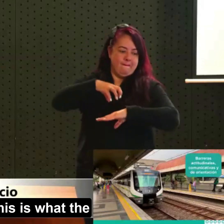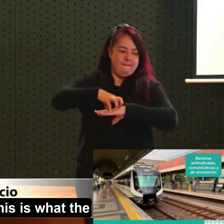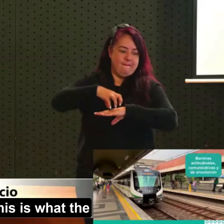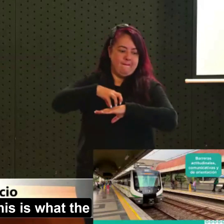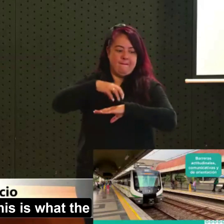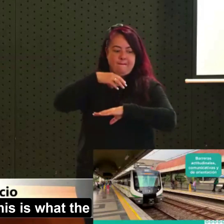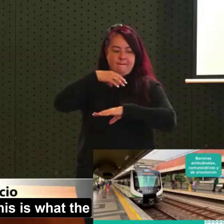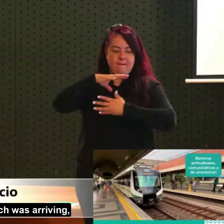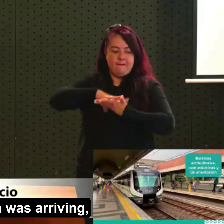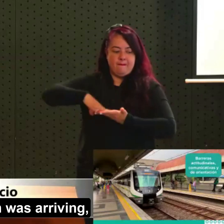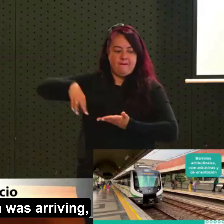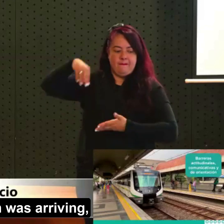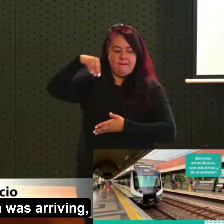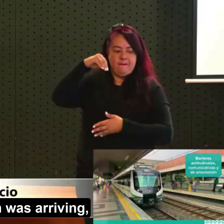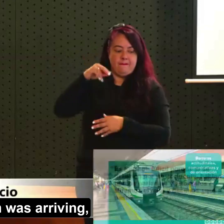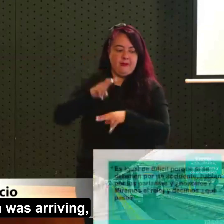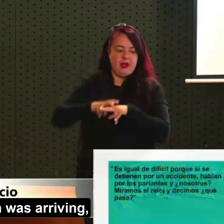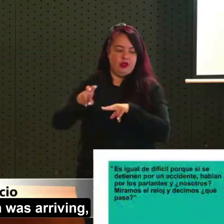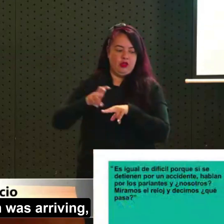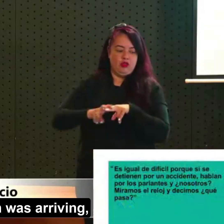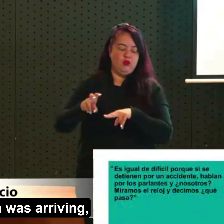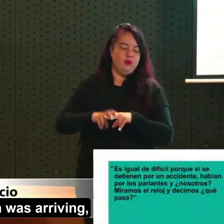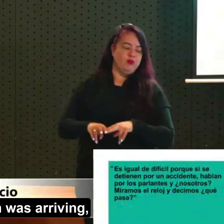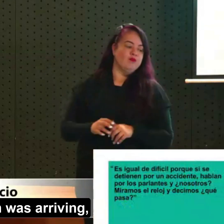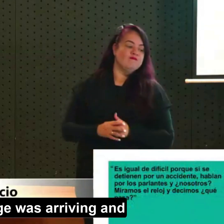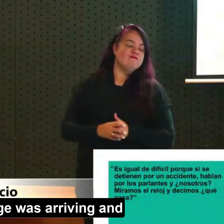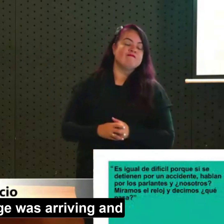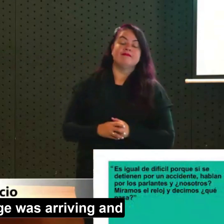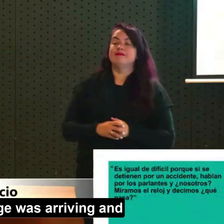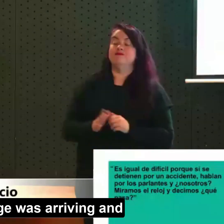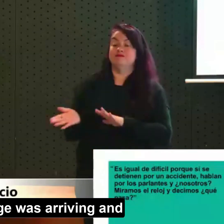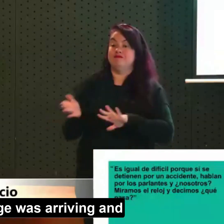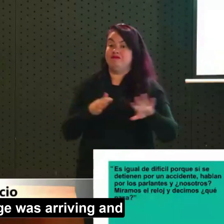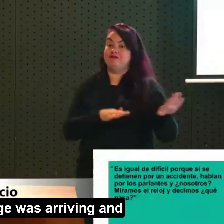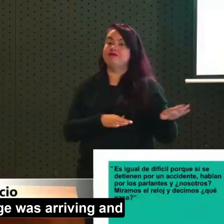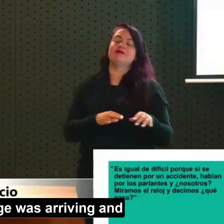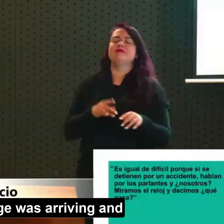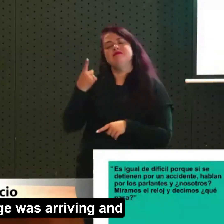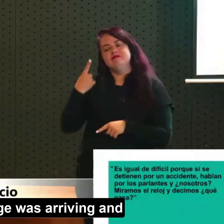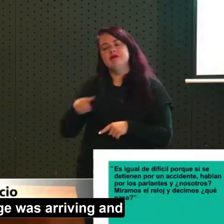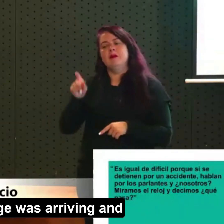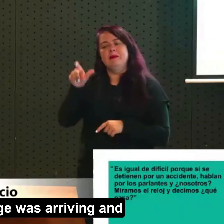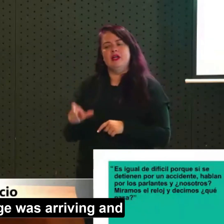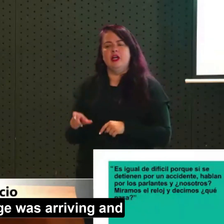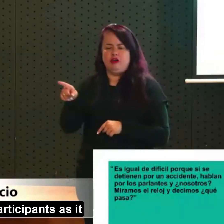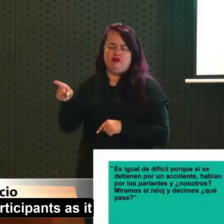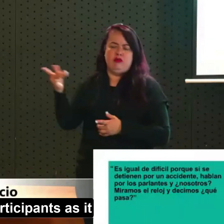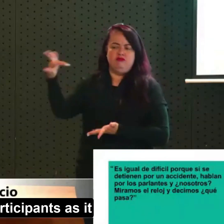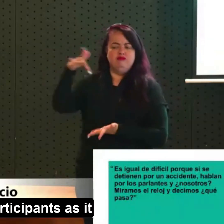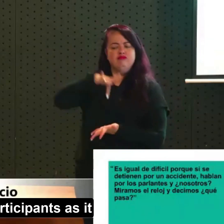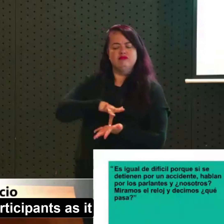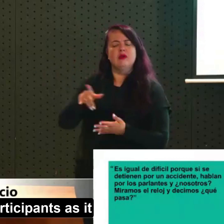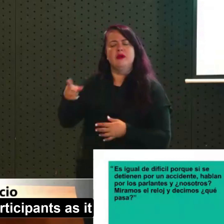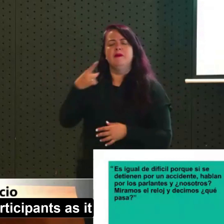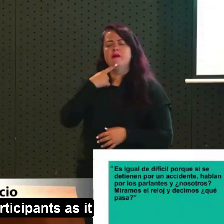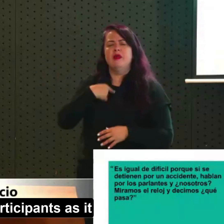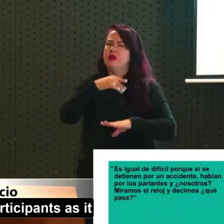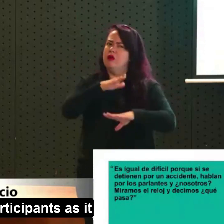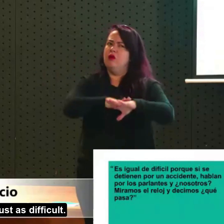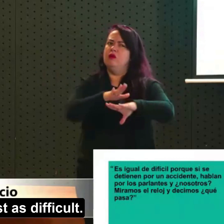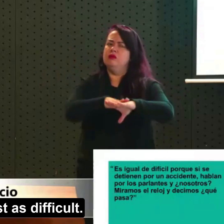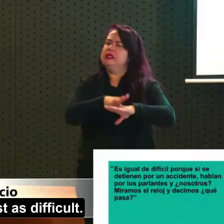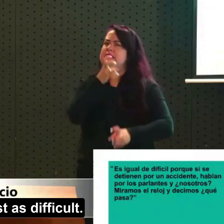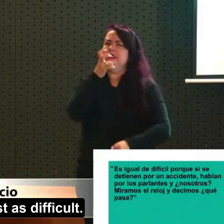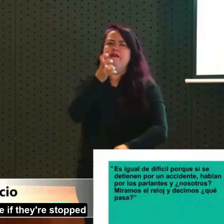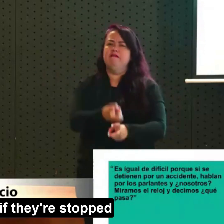And this is where the coach was arriving, the carriage was arriving, and the participant said